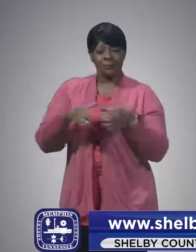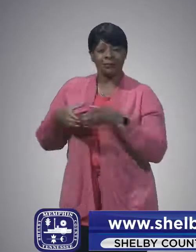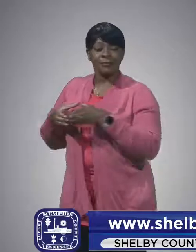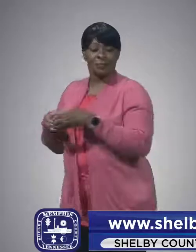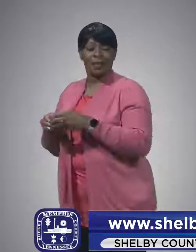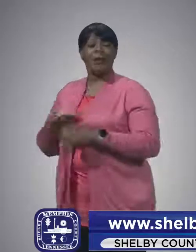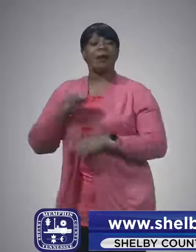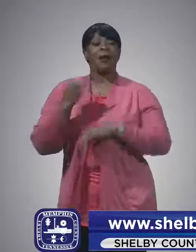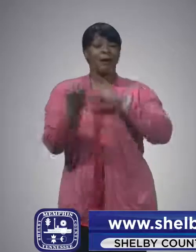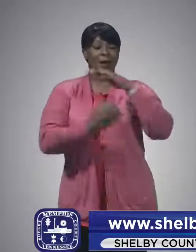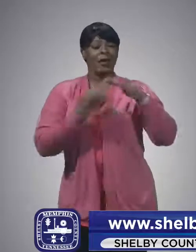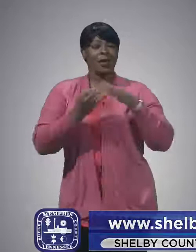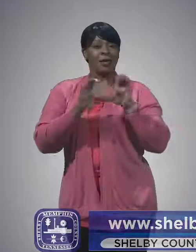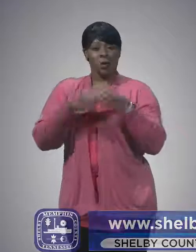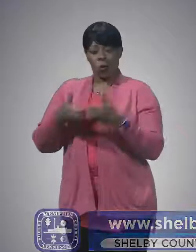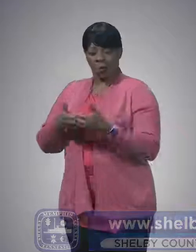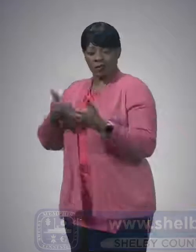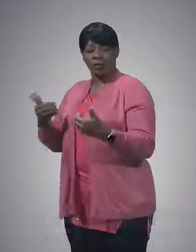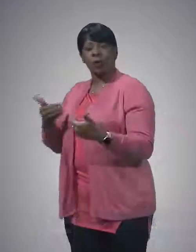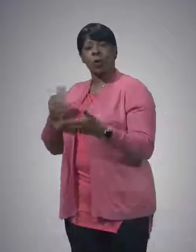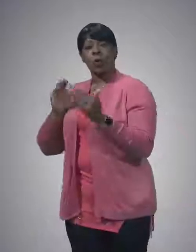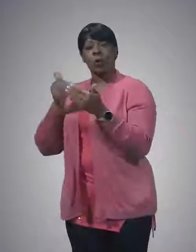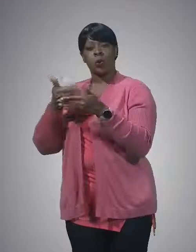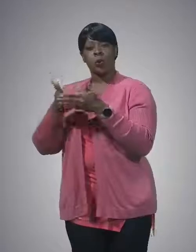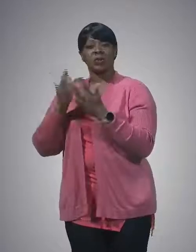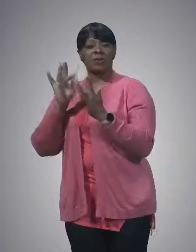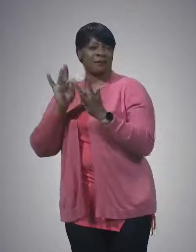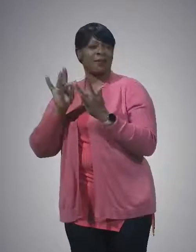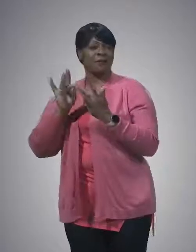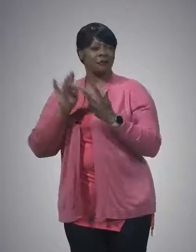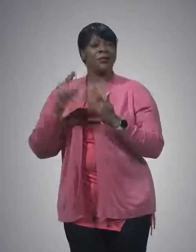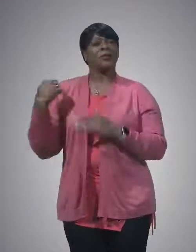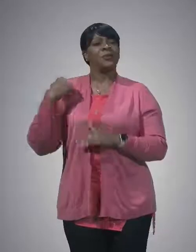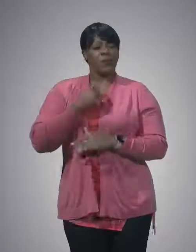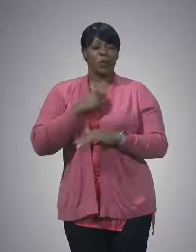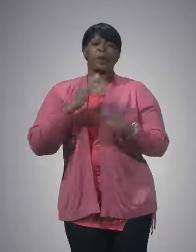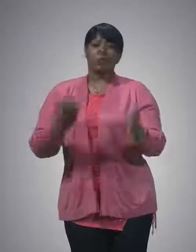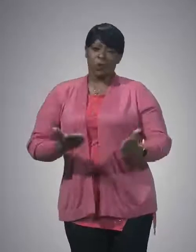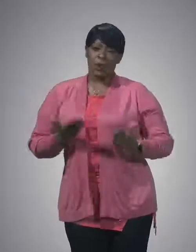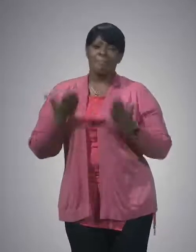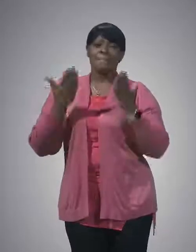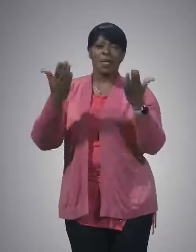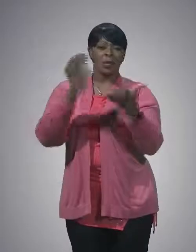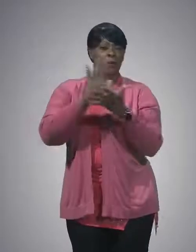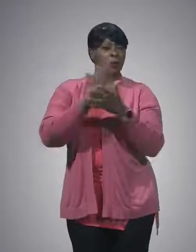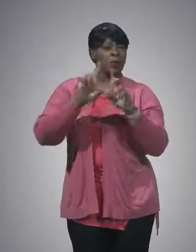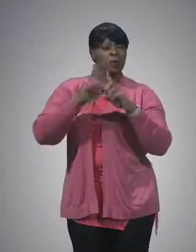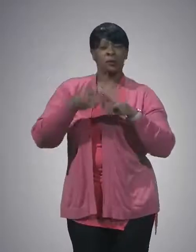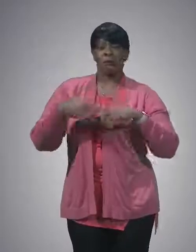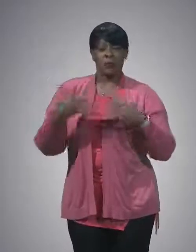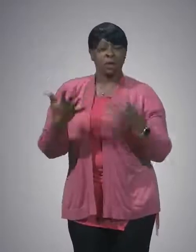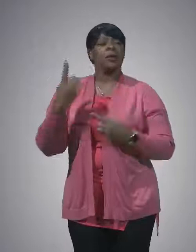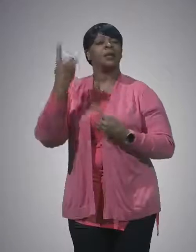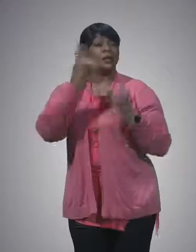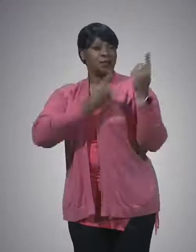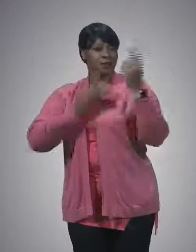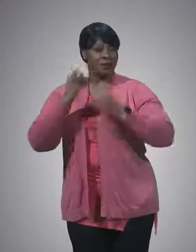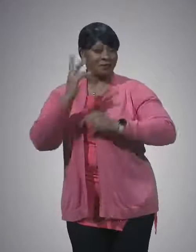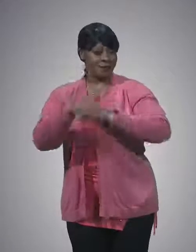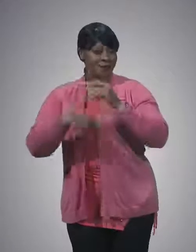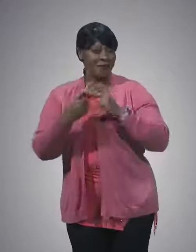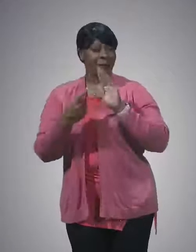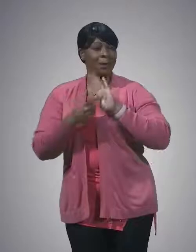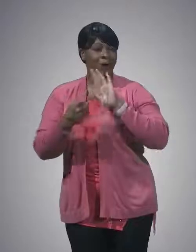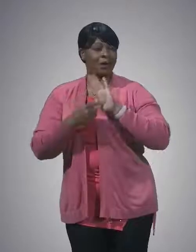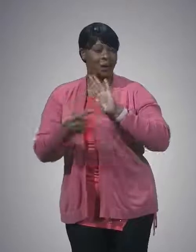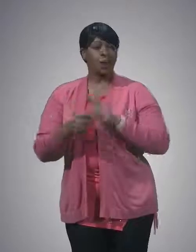and to quarantine their close contacts. So we are highly recommending that school districts consider this type of